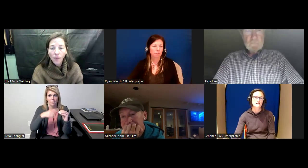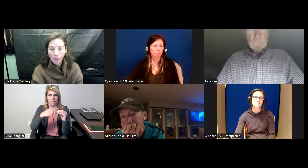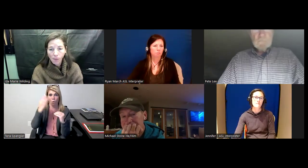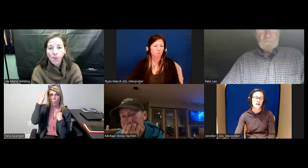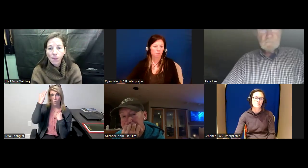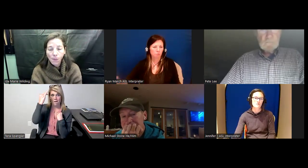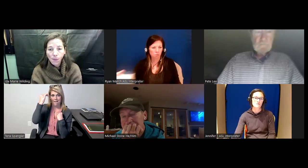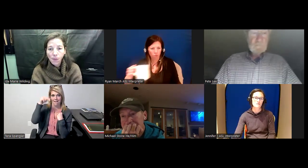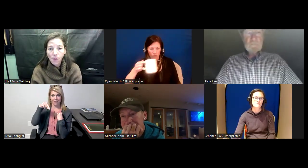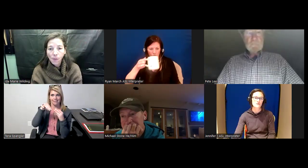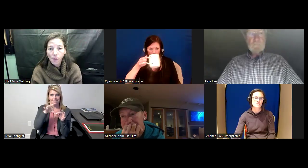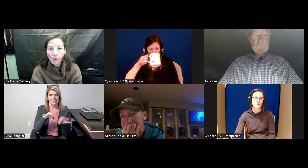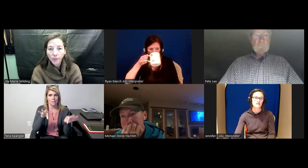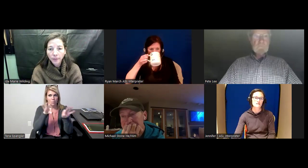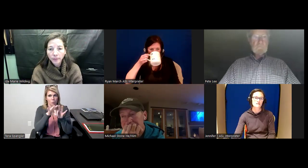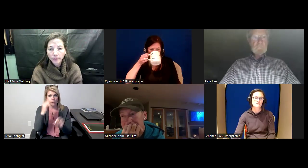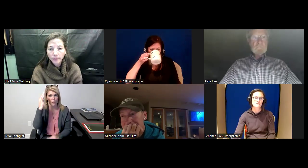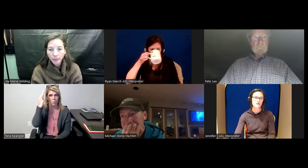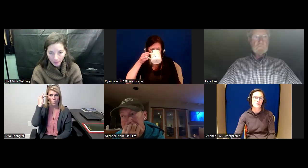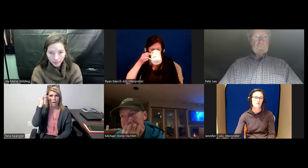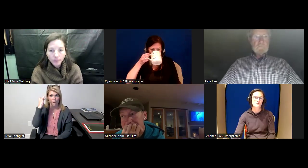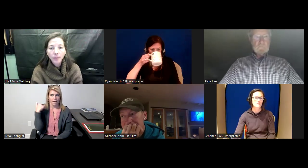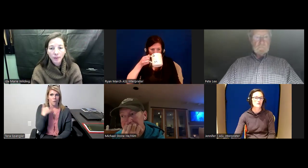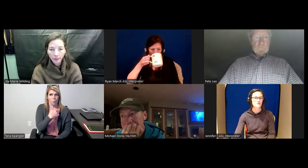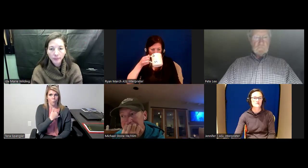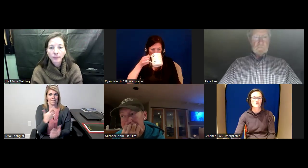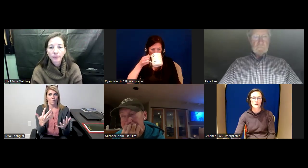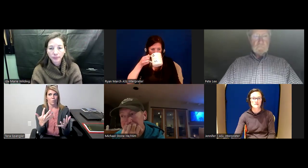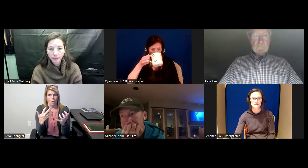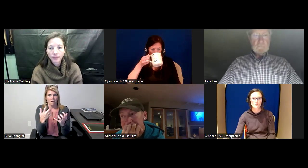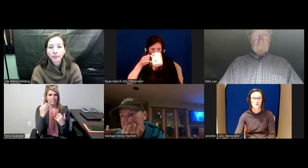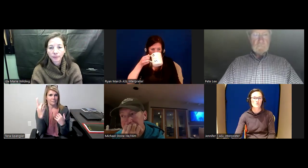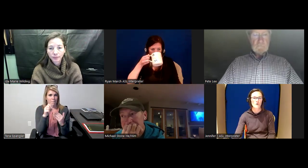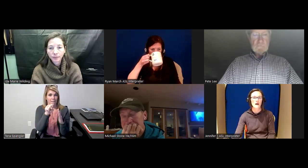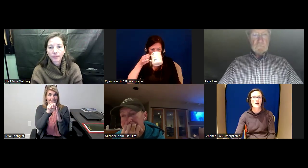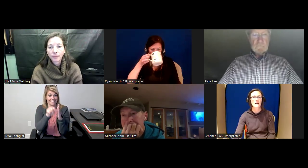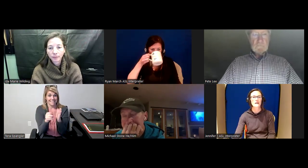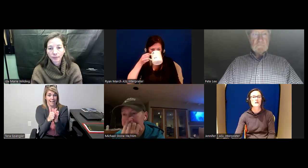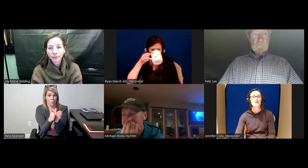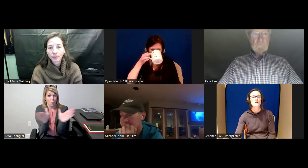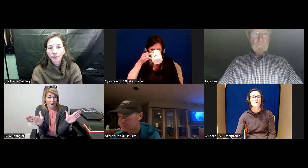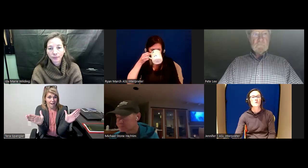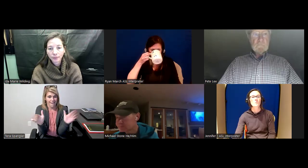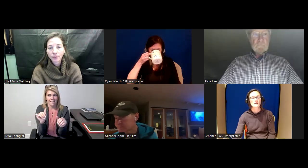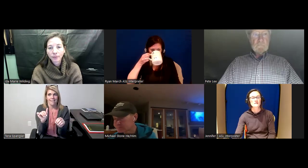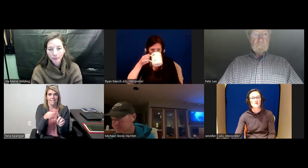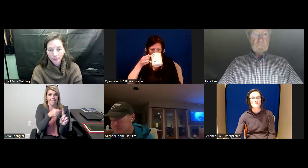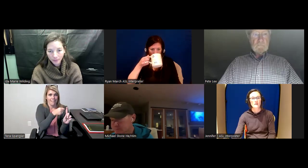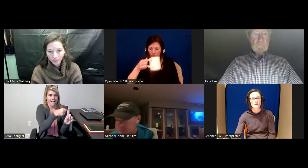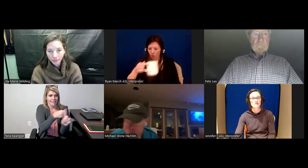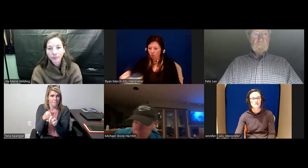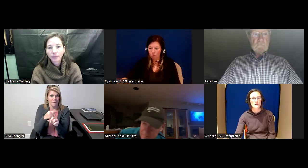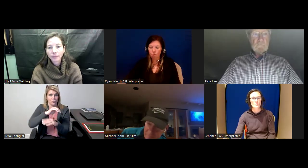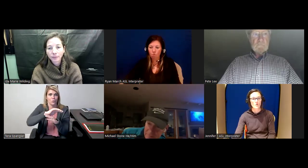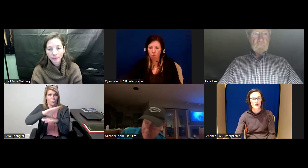Back to Michael, you mentioned about, in terms of why this is important, why we want